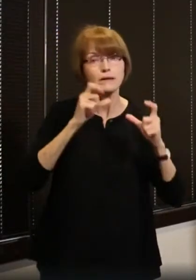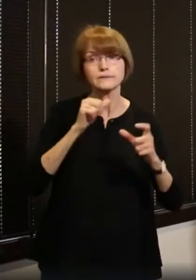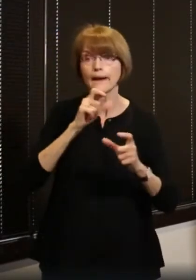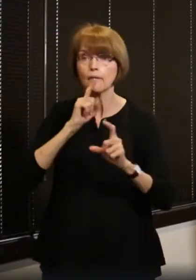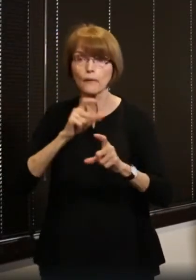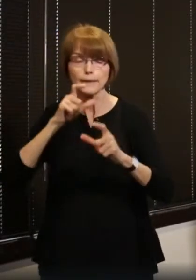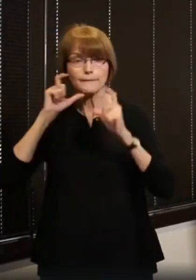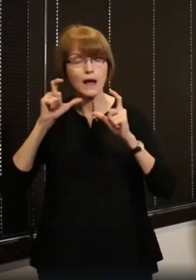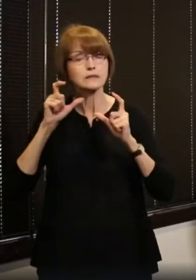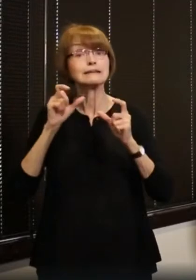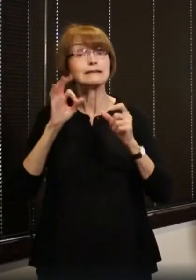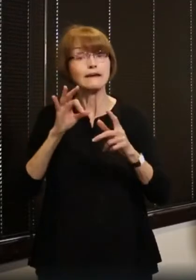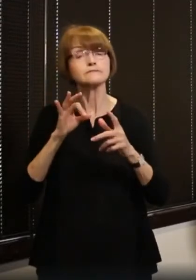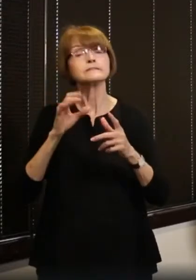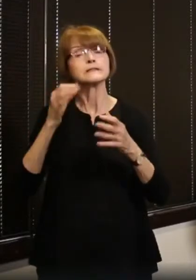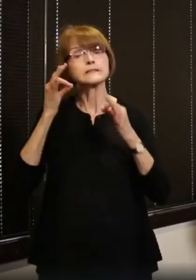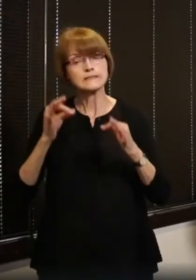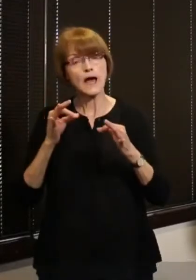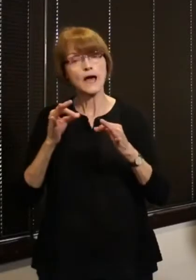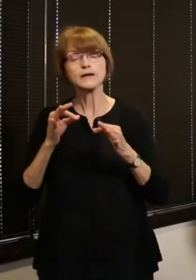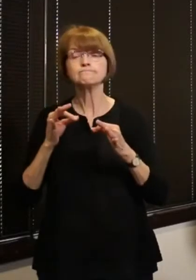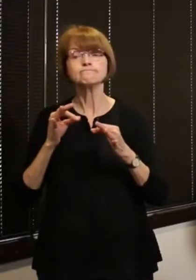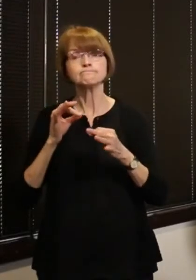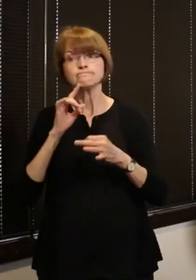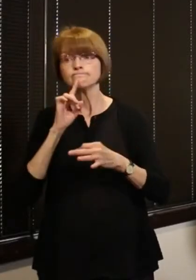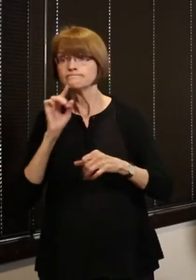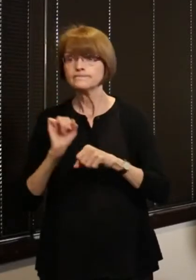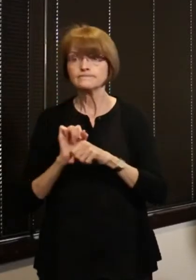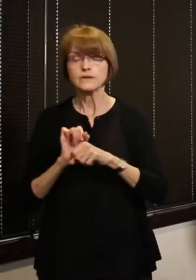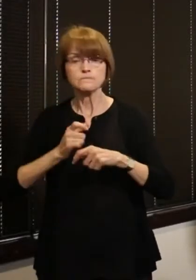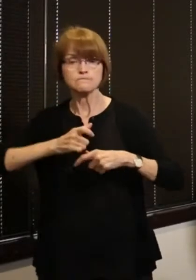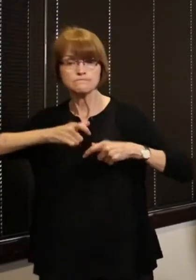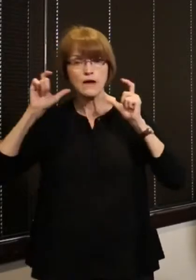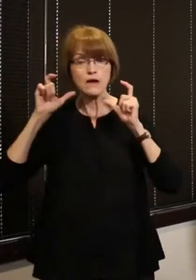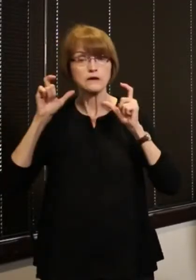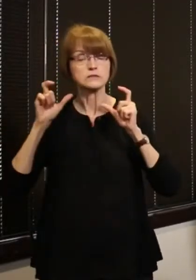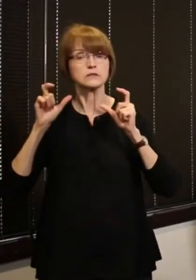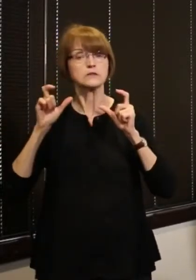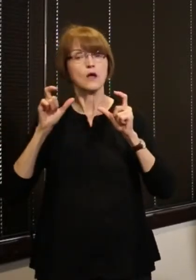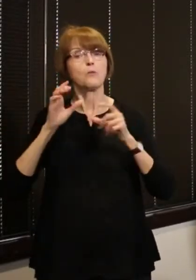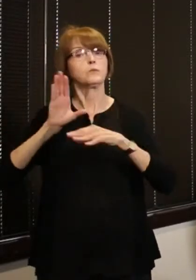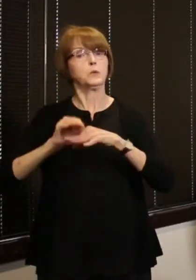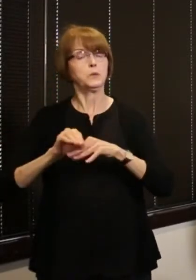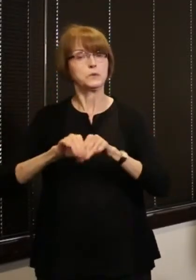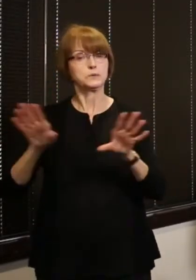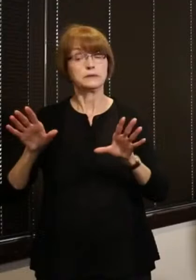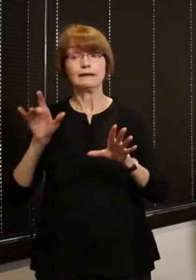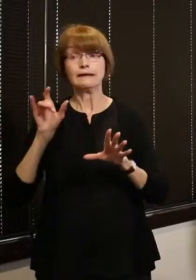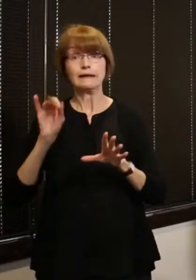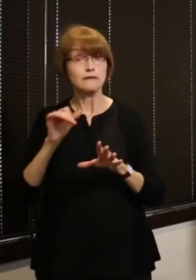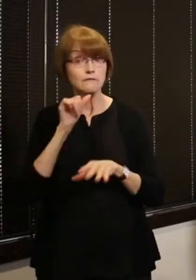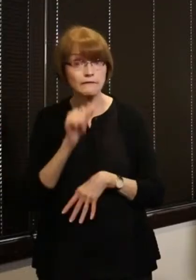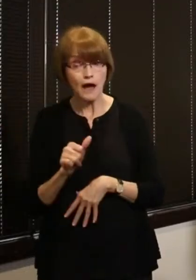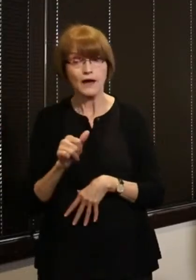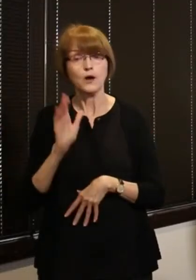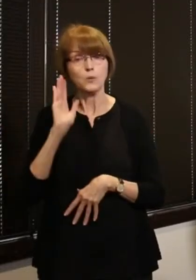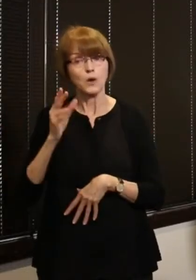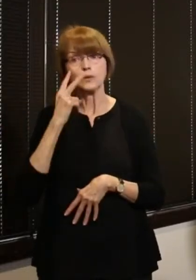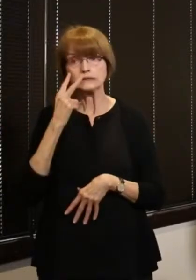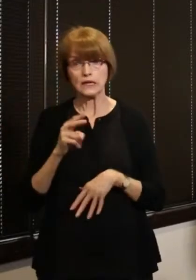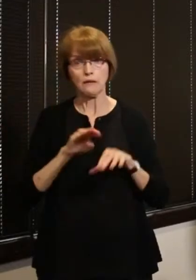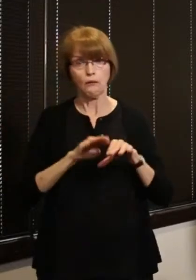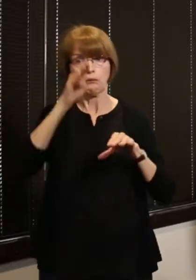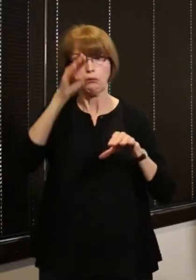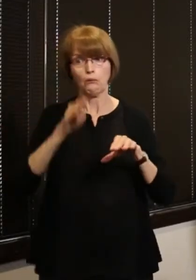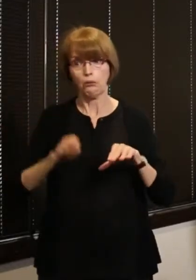mask. If not, we're going to continue to see sort of this ebb and flow and these peaks and valleys in cases because that's how it